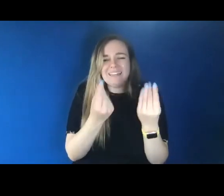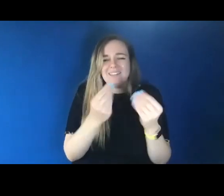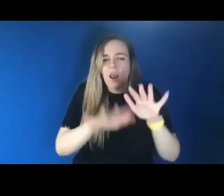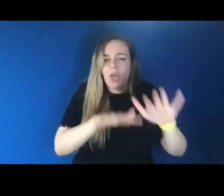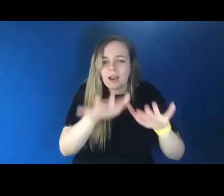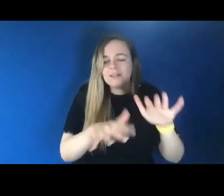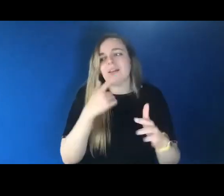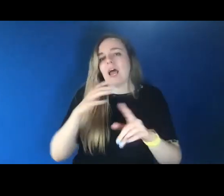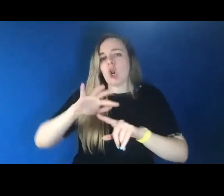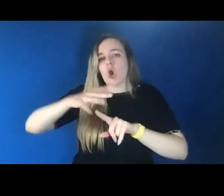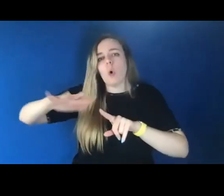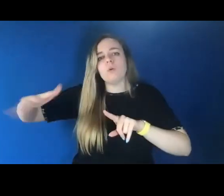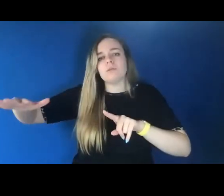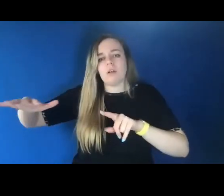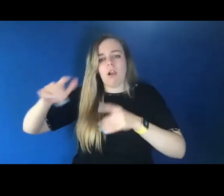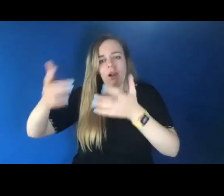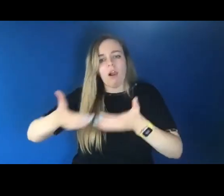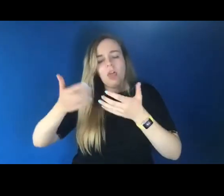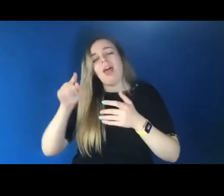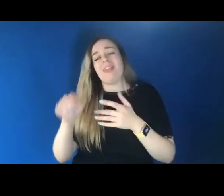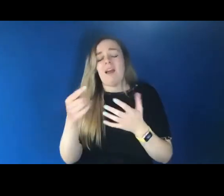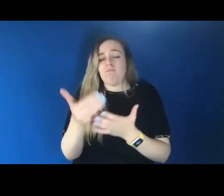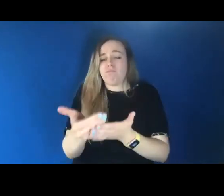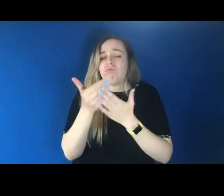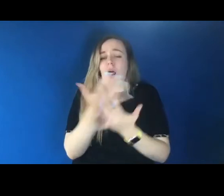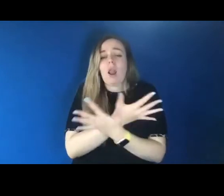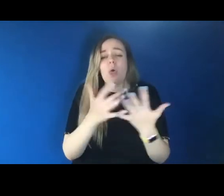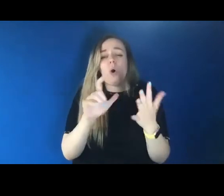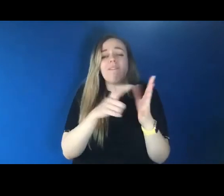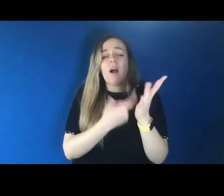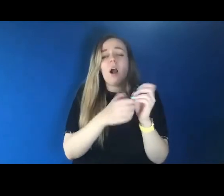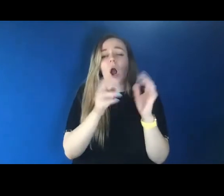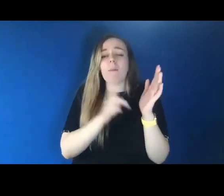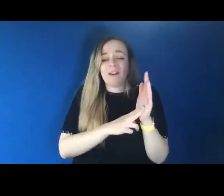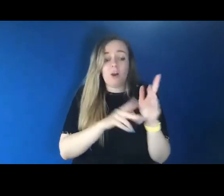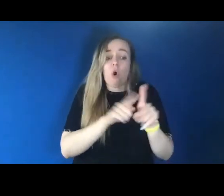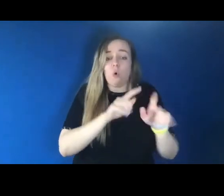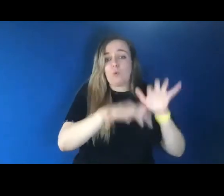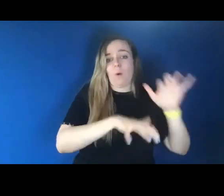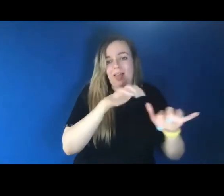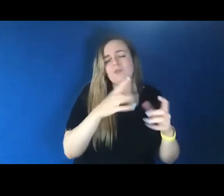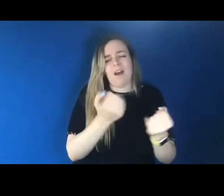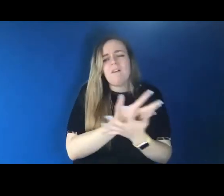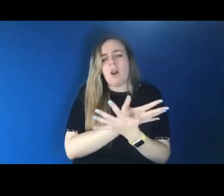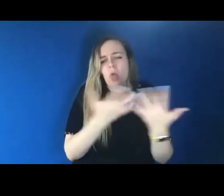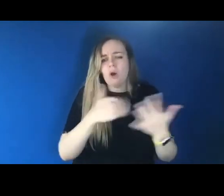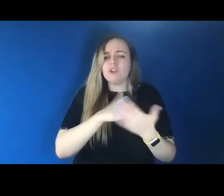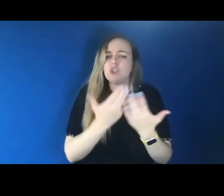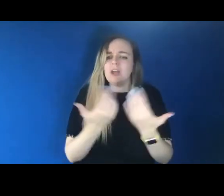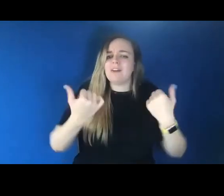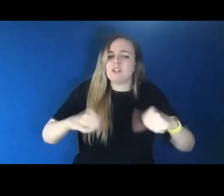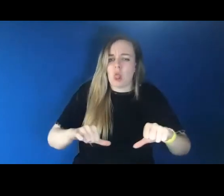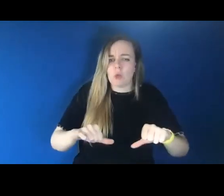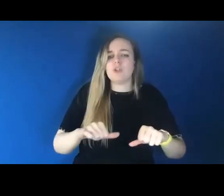These habitats store a lot of carbon as well as supporting wildlife. So there's a lot of shared solutions between the nature and